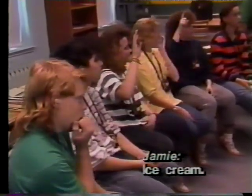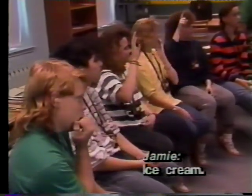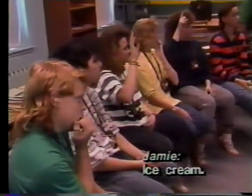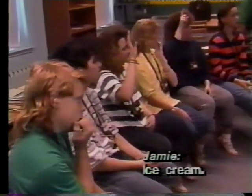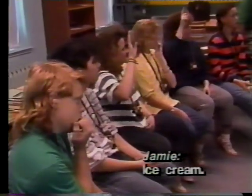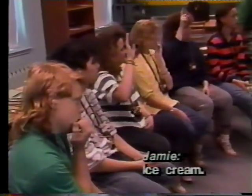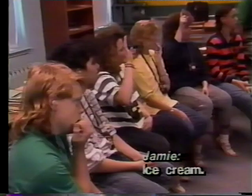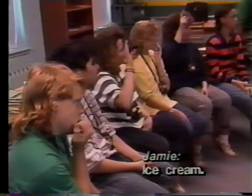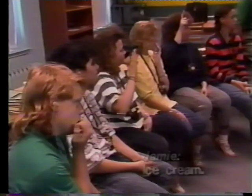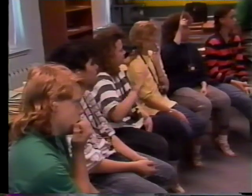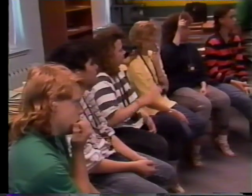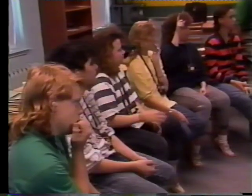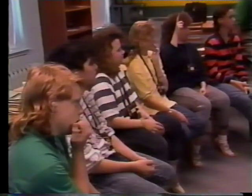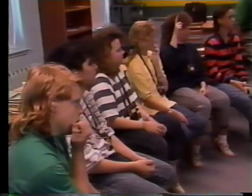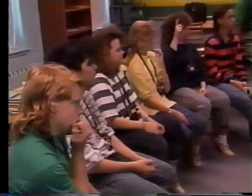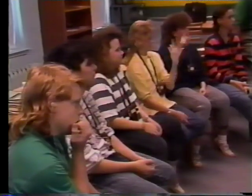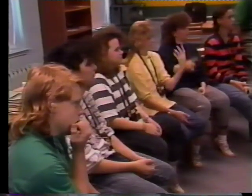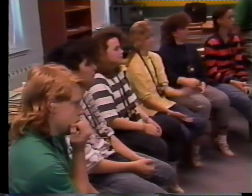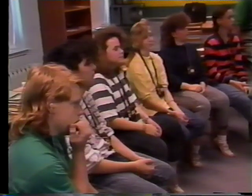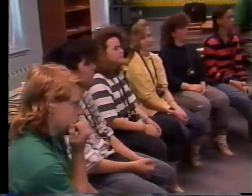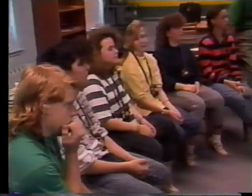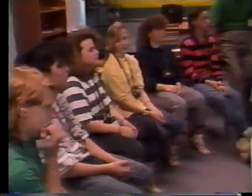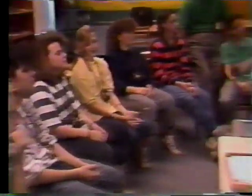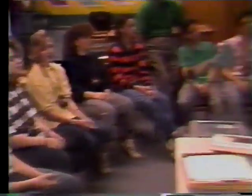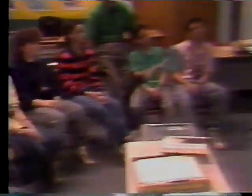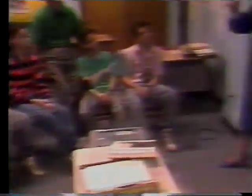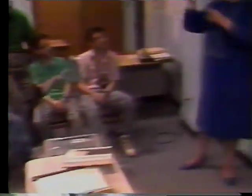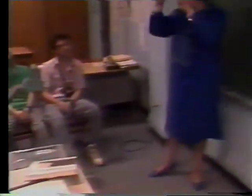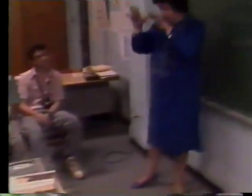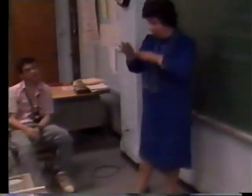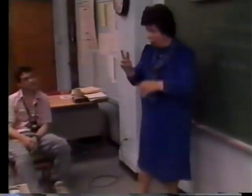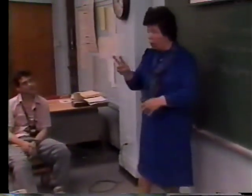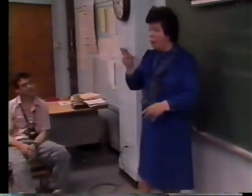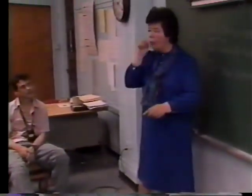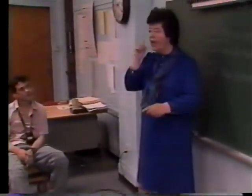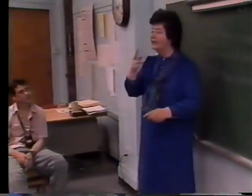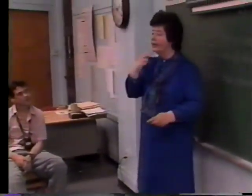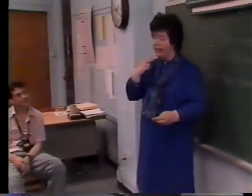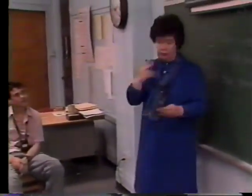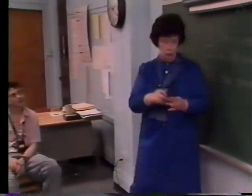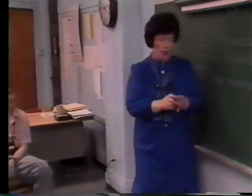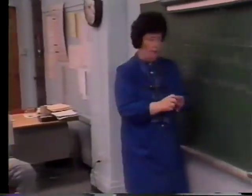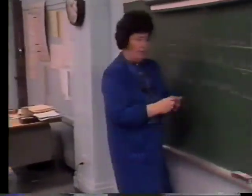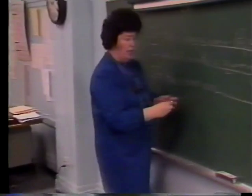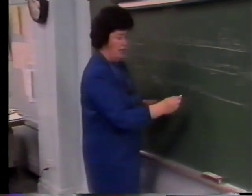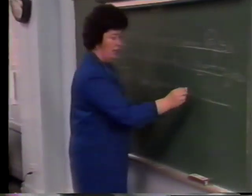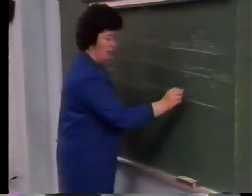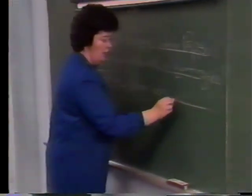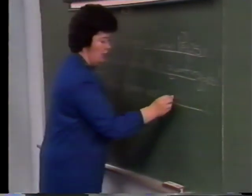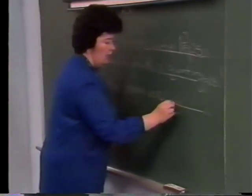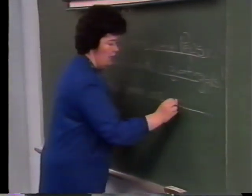What kind of if the snow was ice cream,